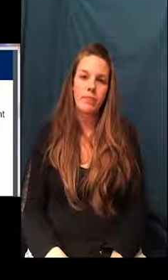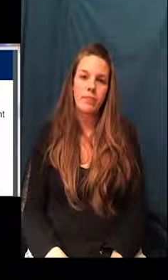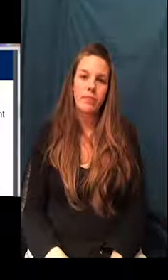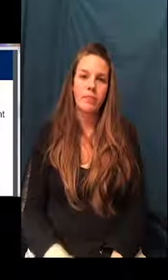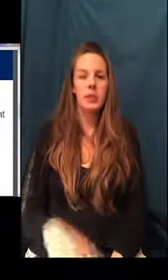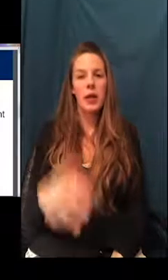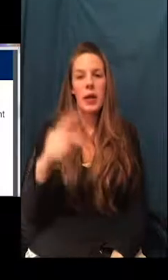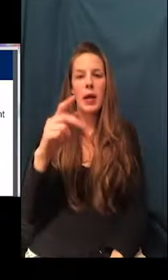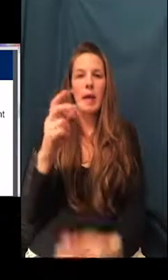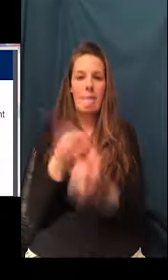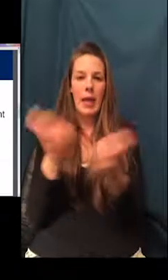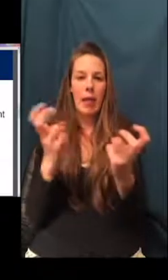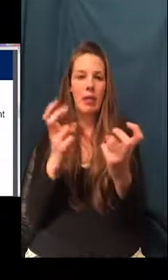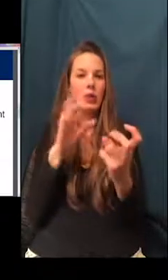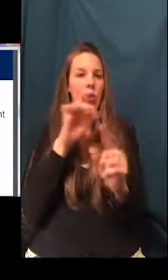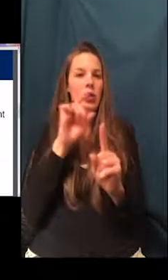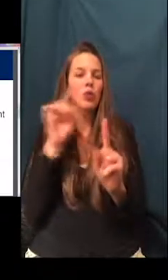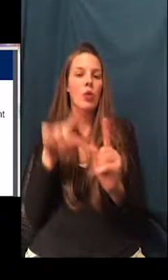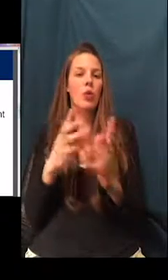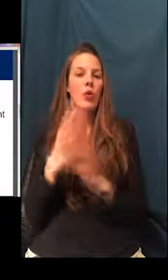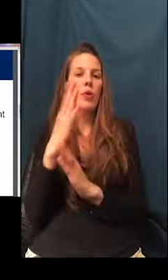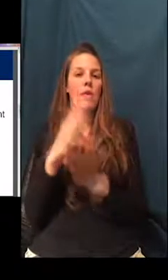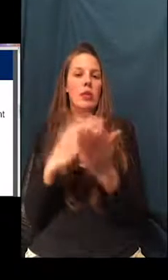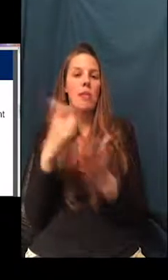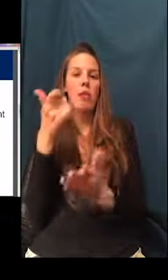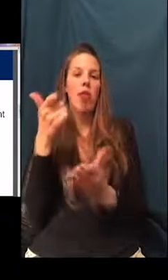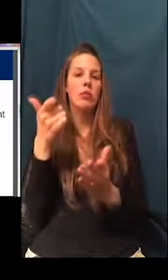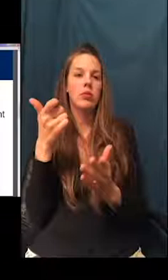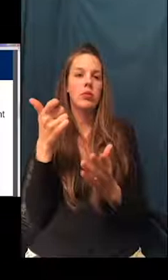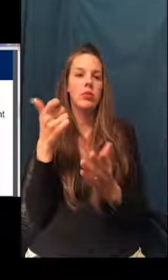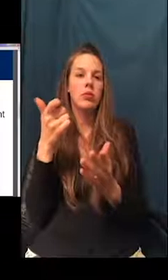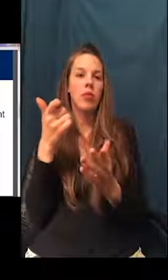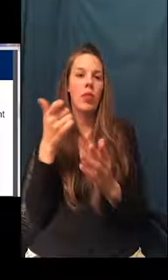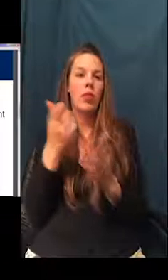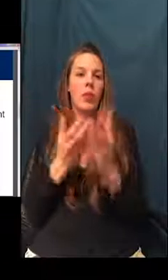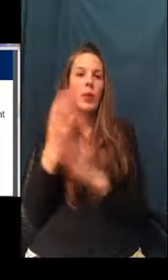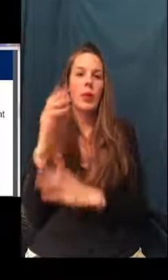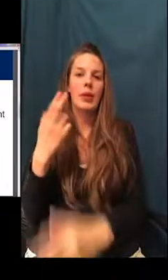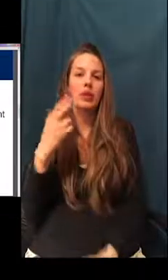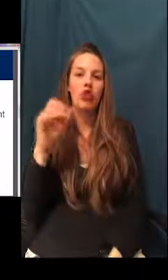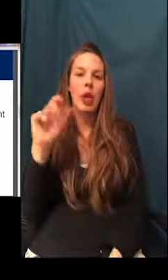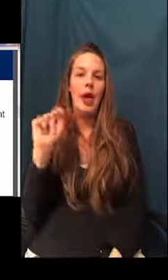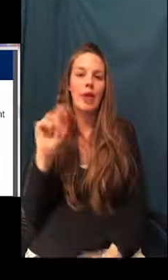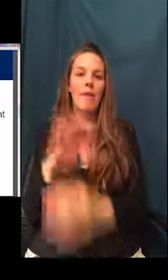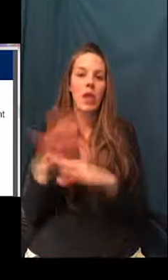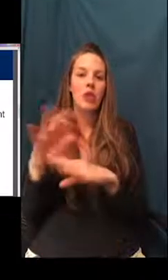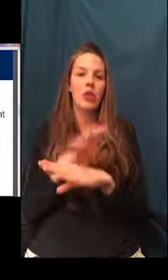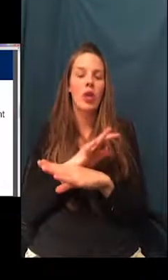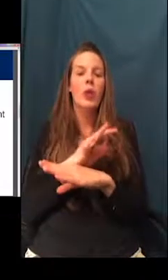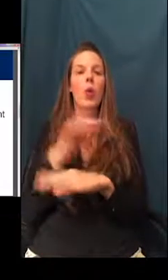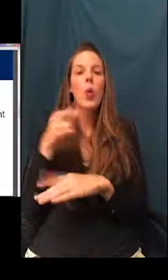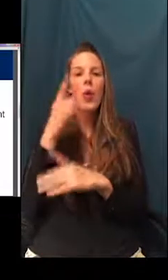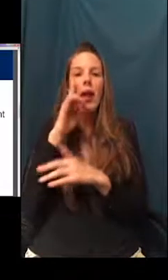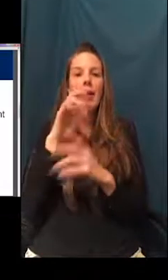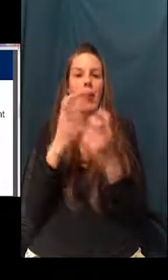So to our panelists, this question came through from someone via the chat function. One of the panelists, and I'm sorry, I missed which